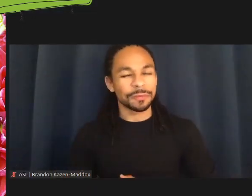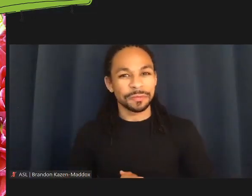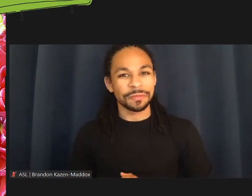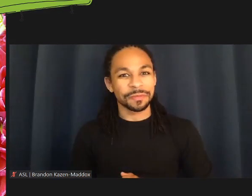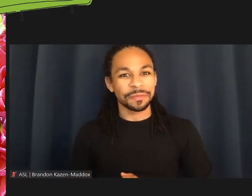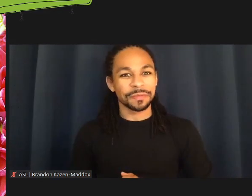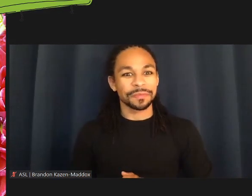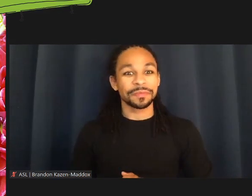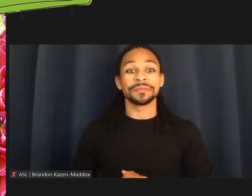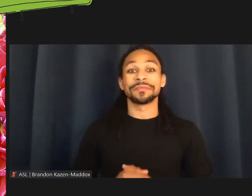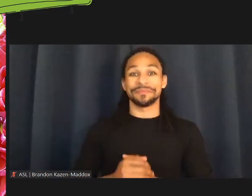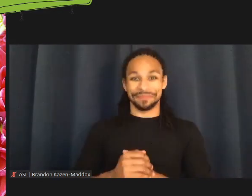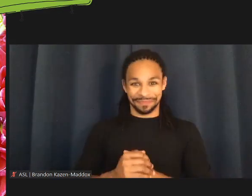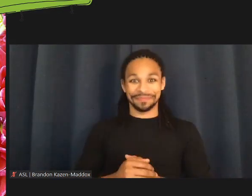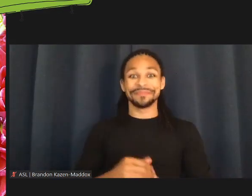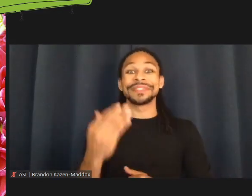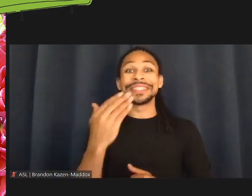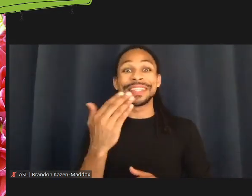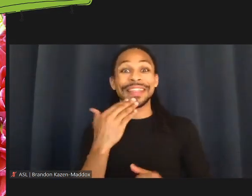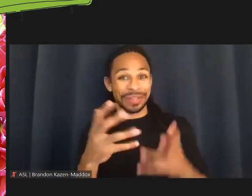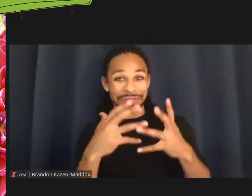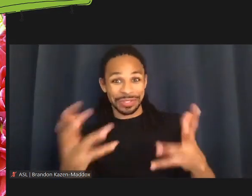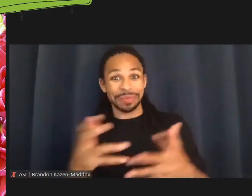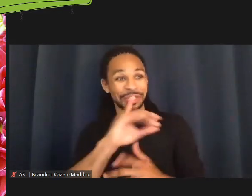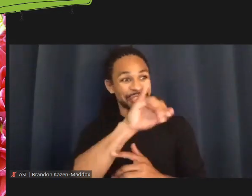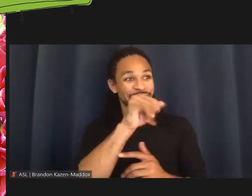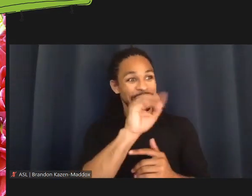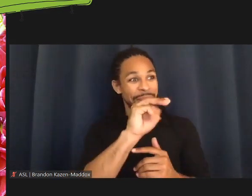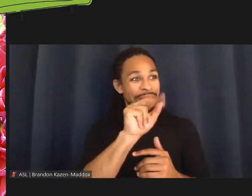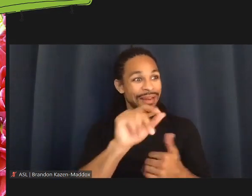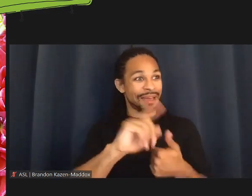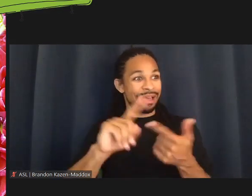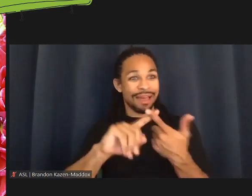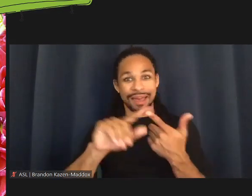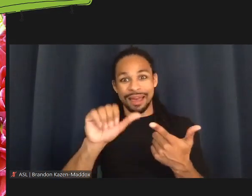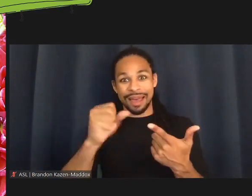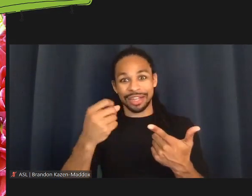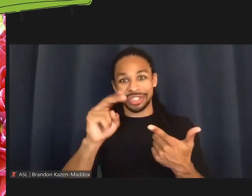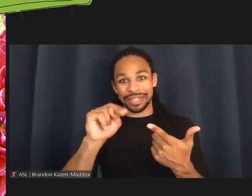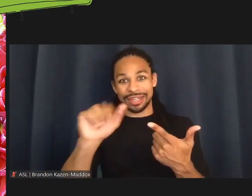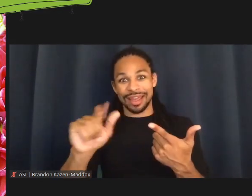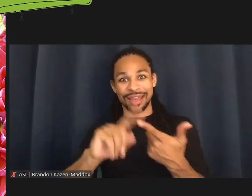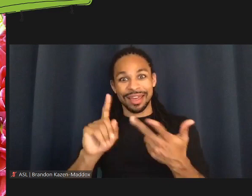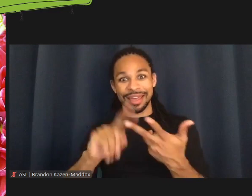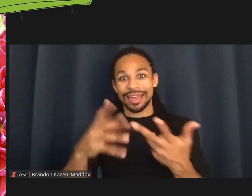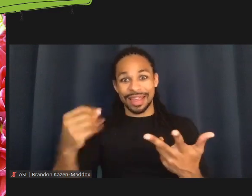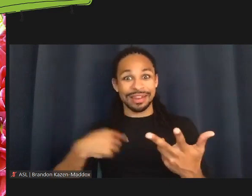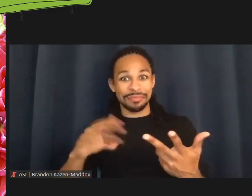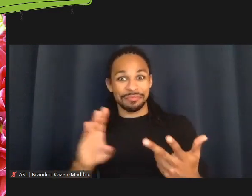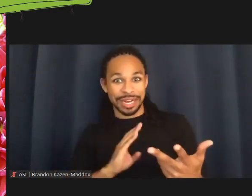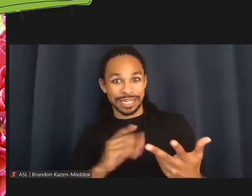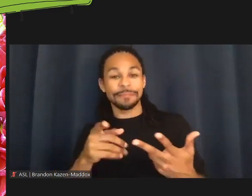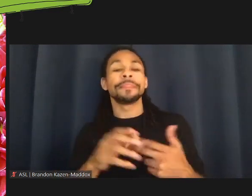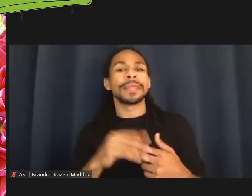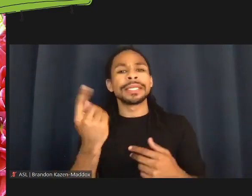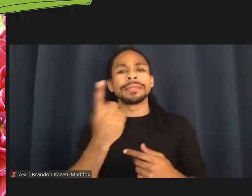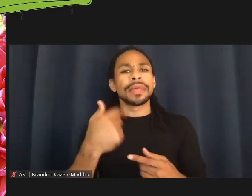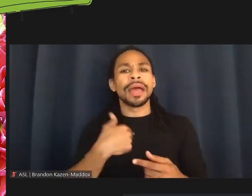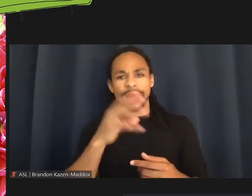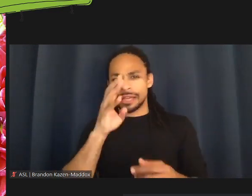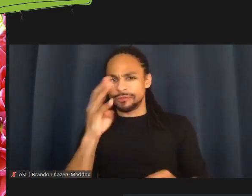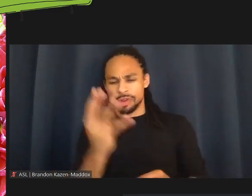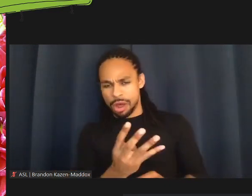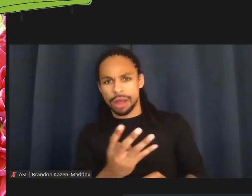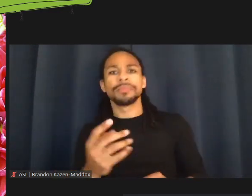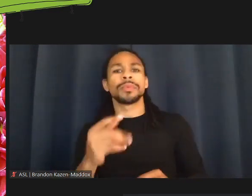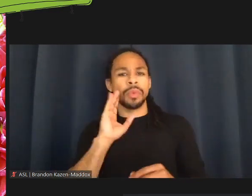Thank you so much, Jimena and Ashna and Brandon. Something I neglected to mention at the beginning is that there will be a couple of moments